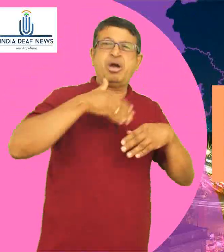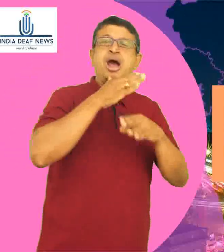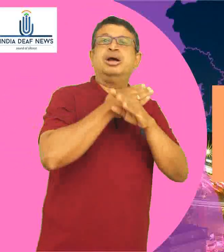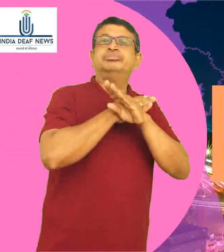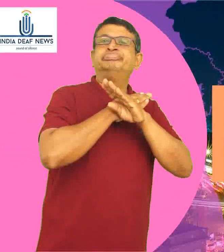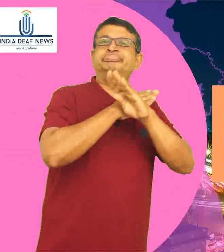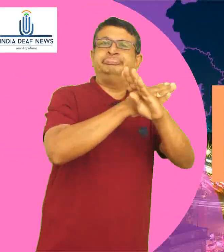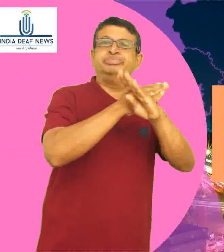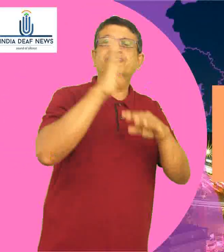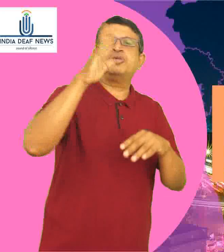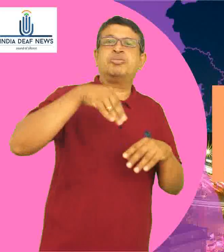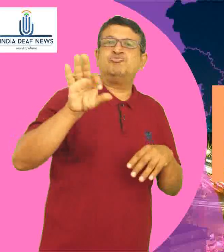worry."